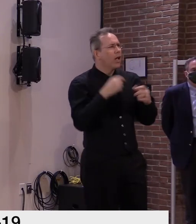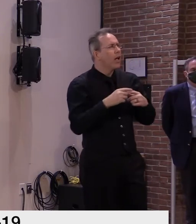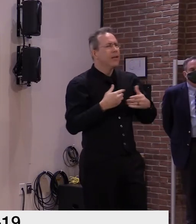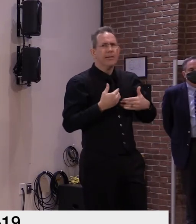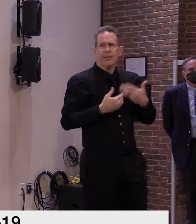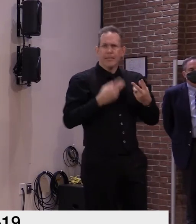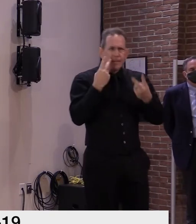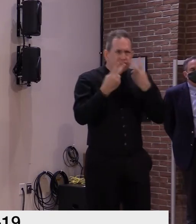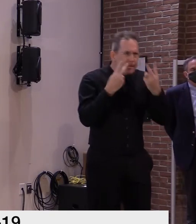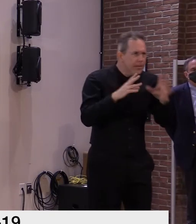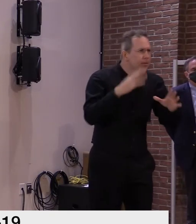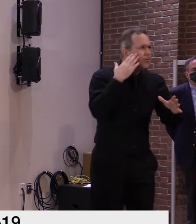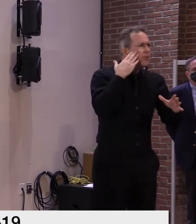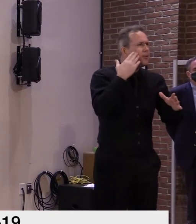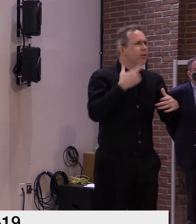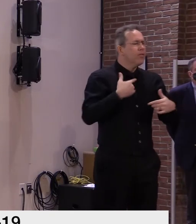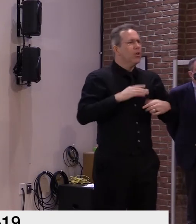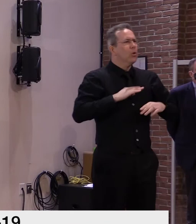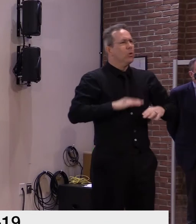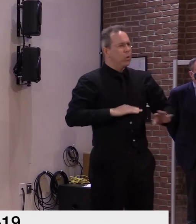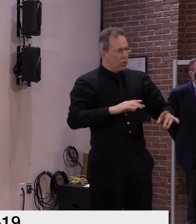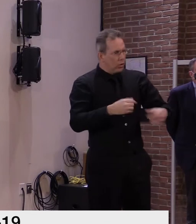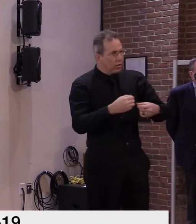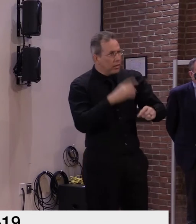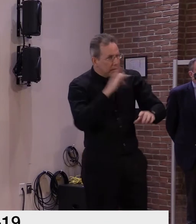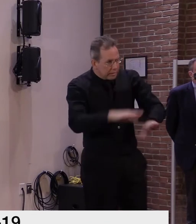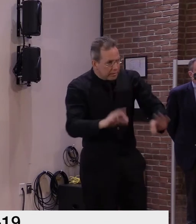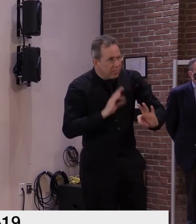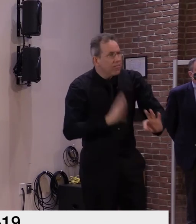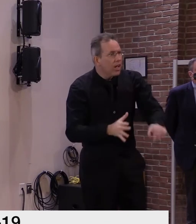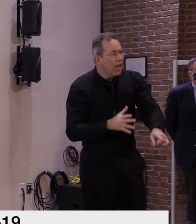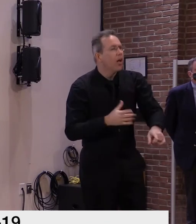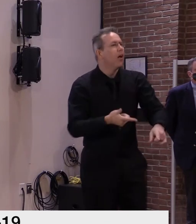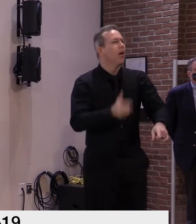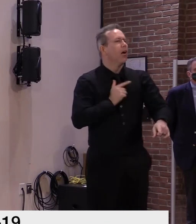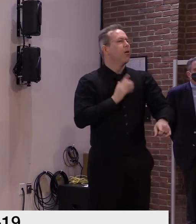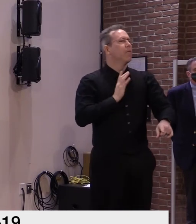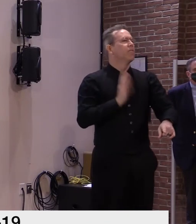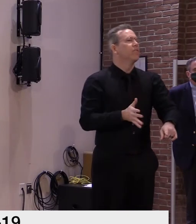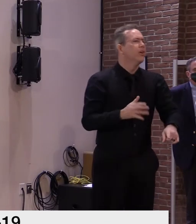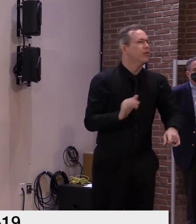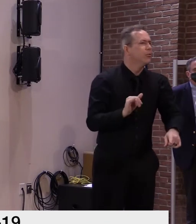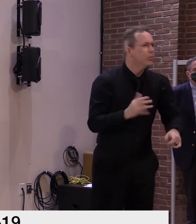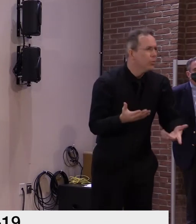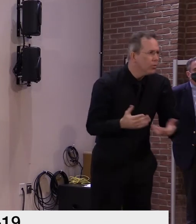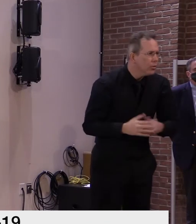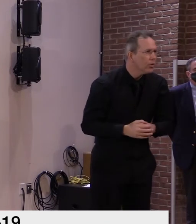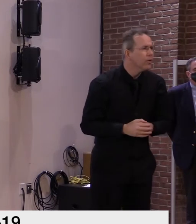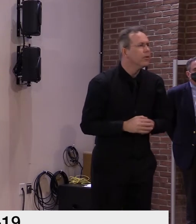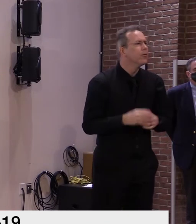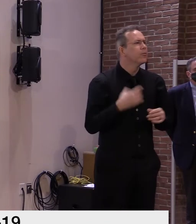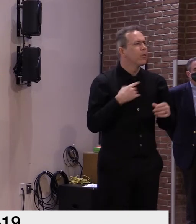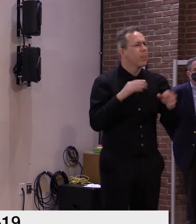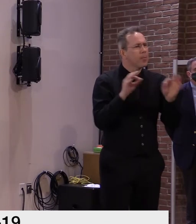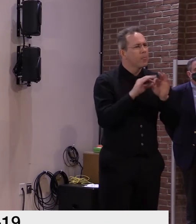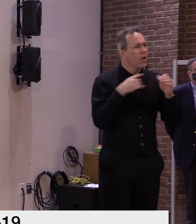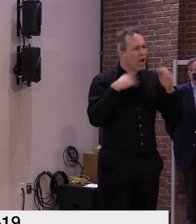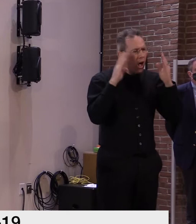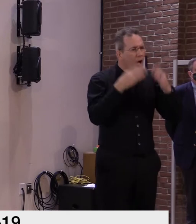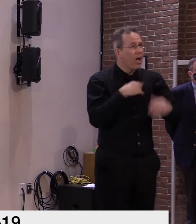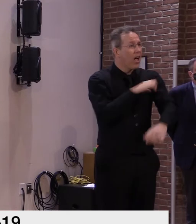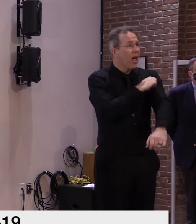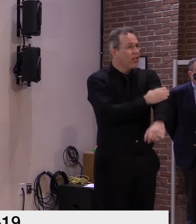lift. And I think where we will continue to need to focus energy and attention is on those individuals who prior to COVID